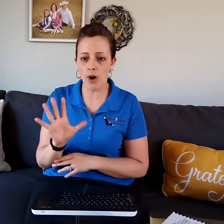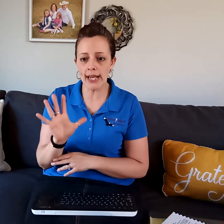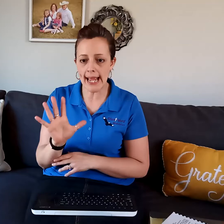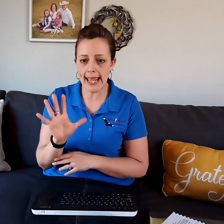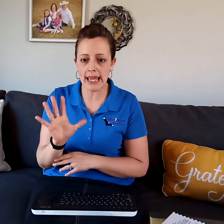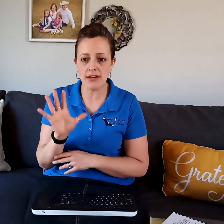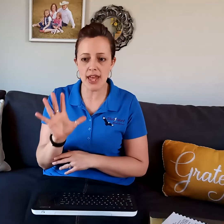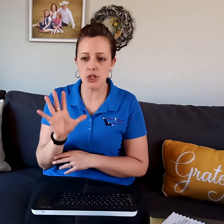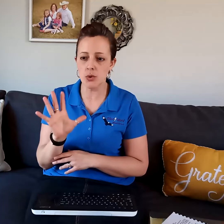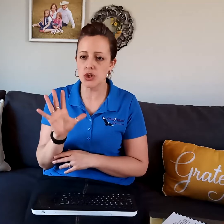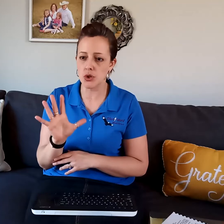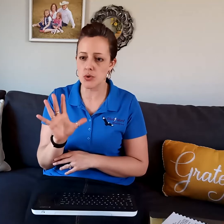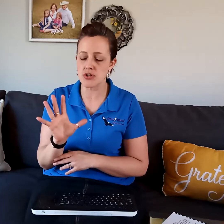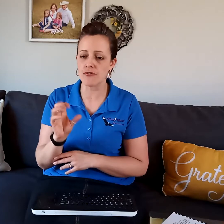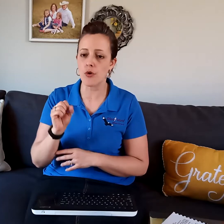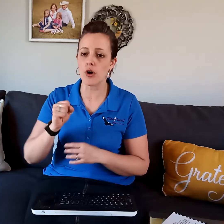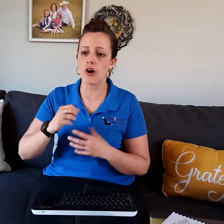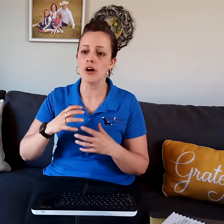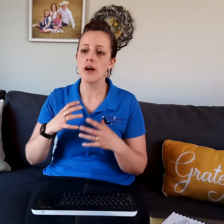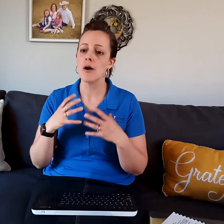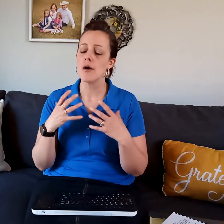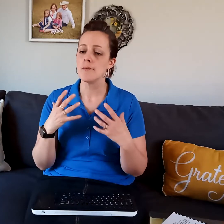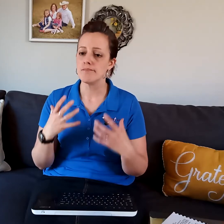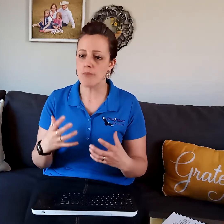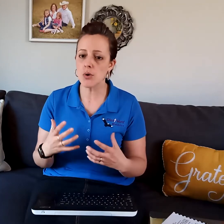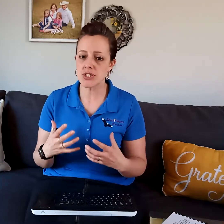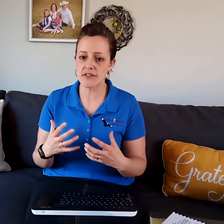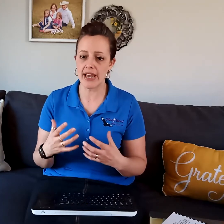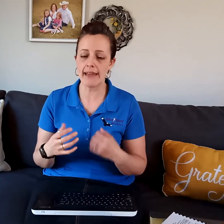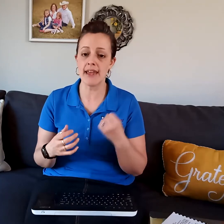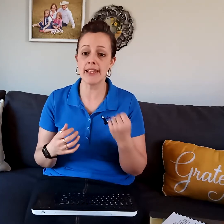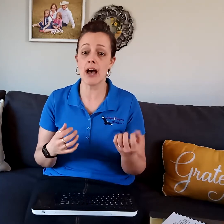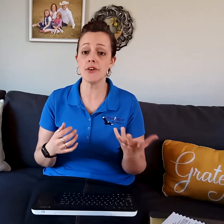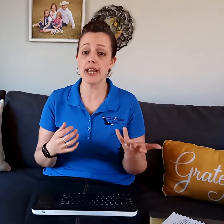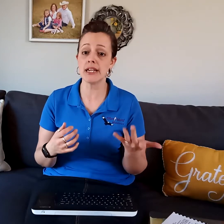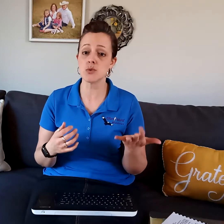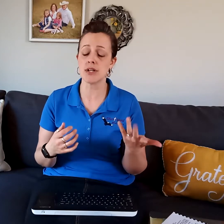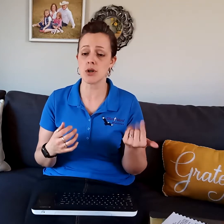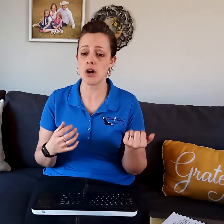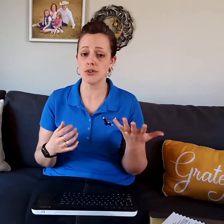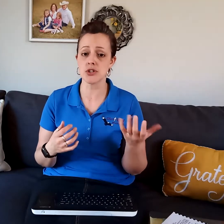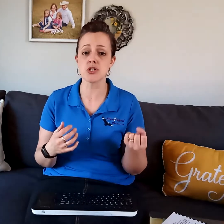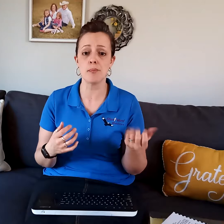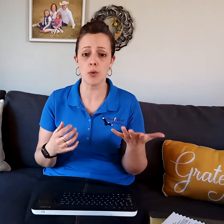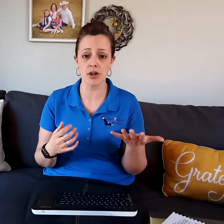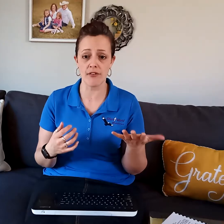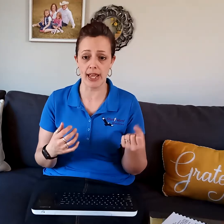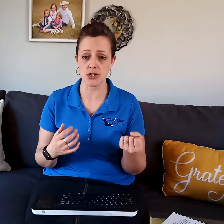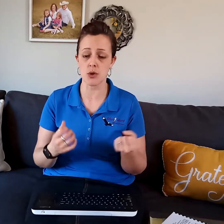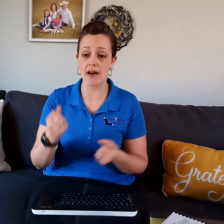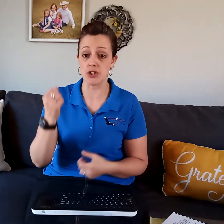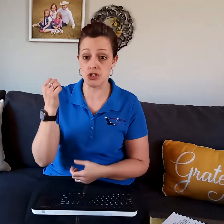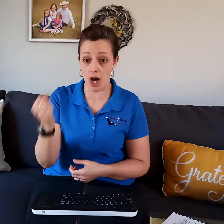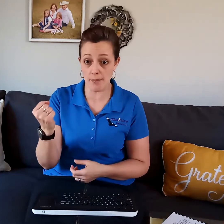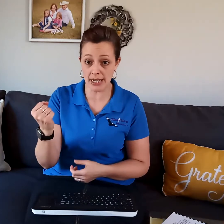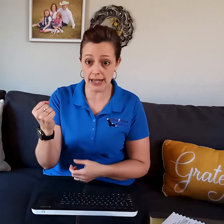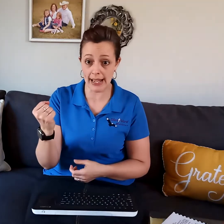one hand that you use for most of it, and then the other hand is what's called your supportive hand. So you have a dominant